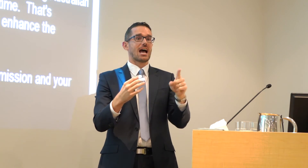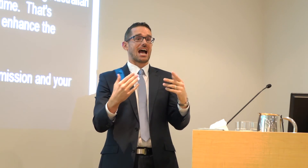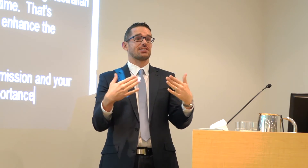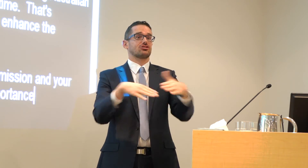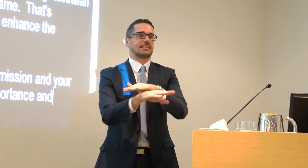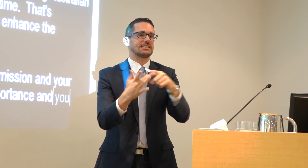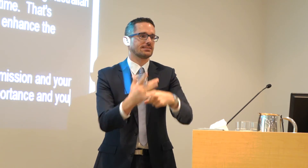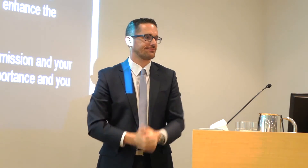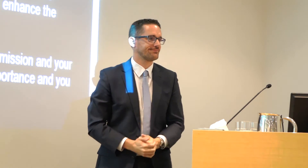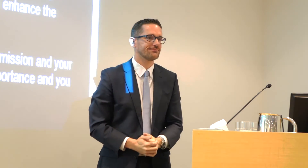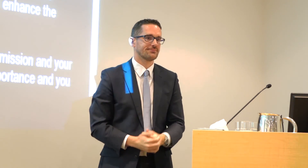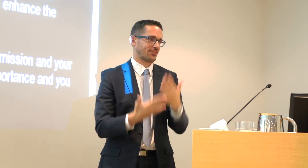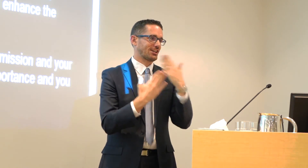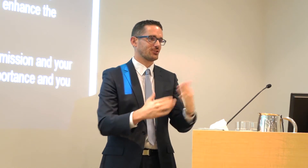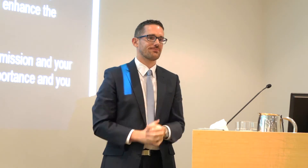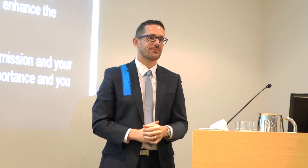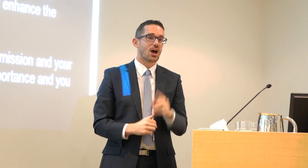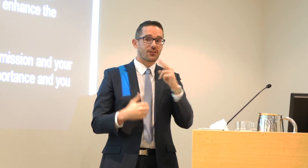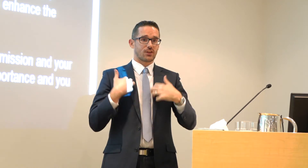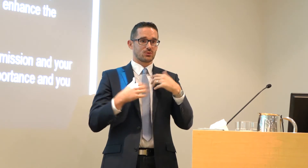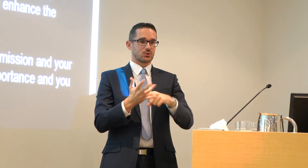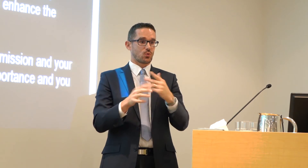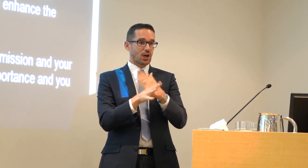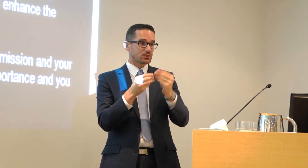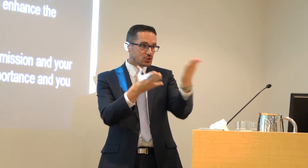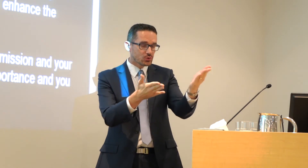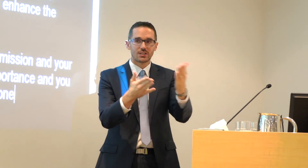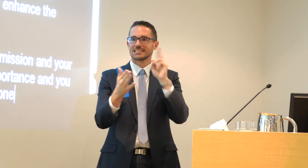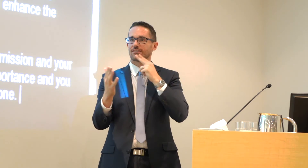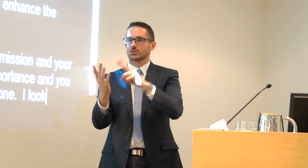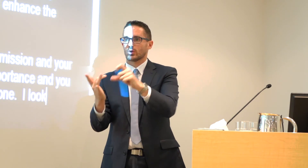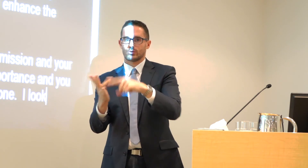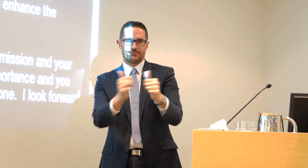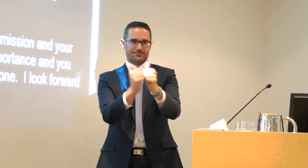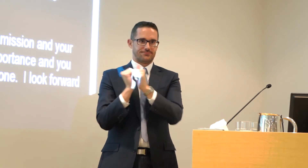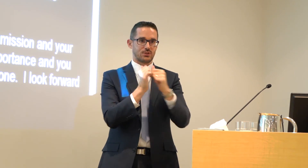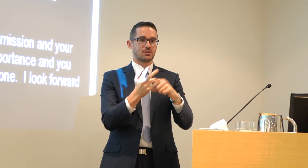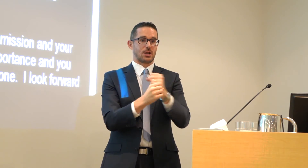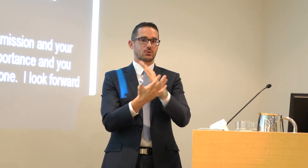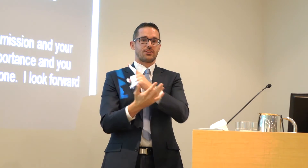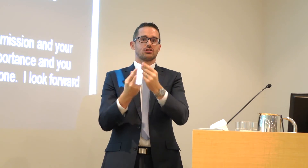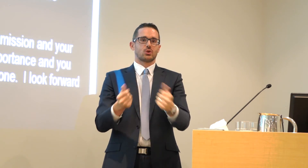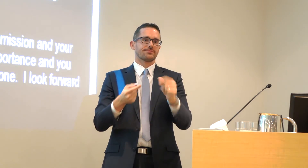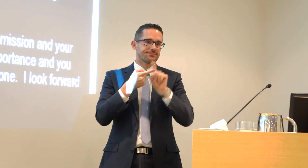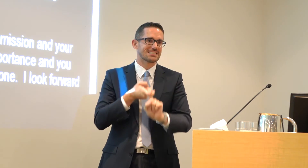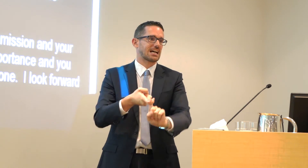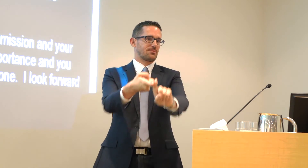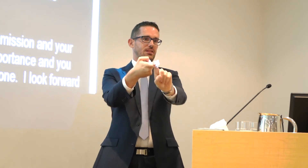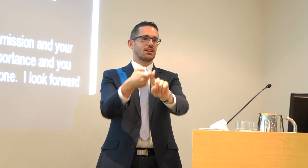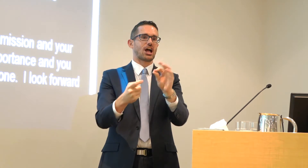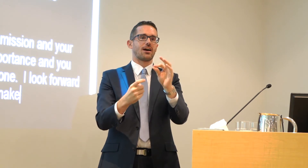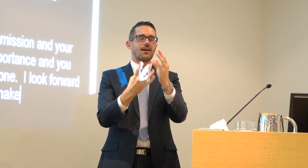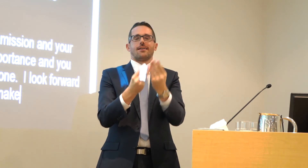you saw the gap and you actually addressed it, so well done. I look forward to working with the Commission and Deaf Victoria to make sure